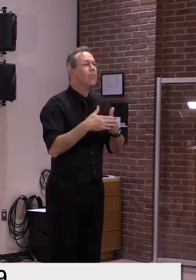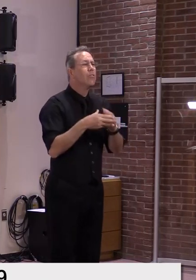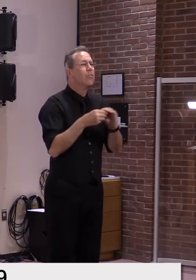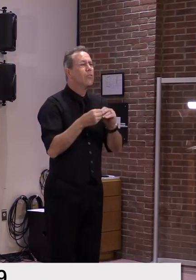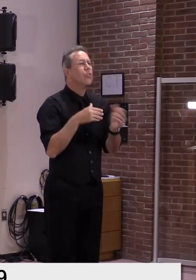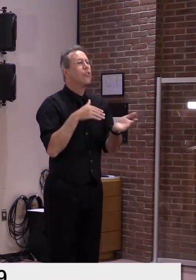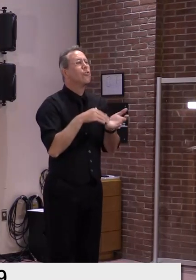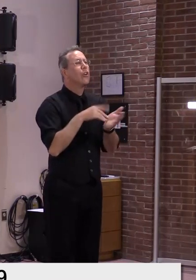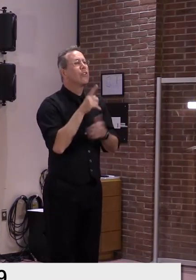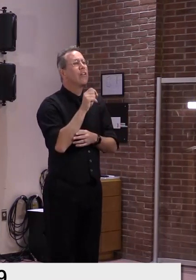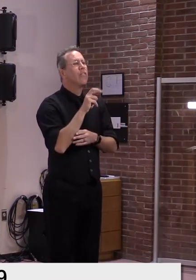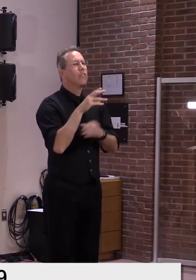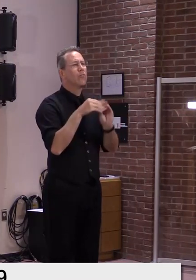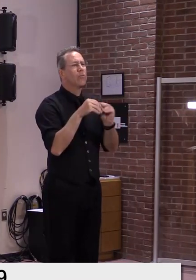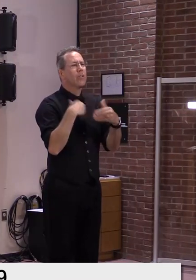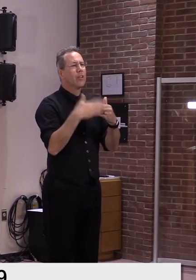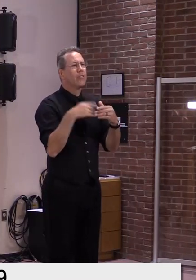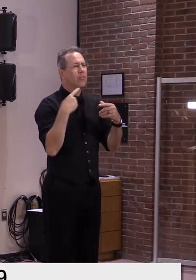Levine.